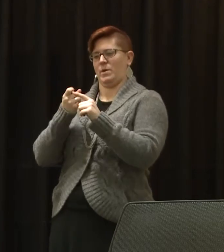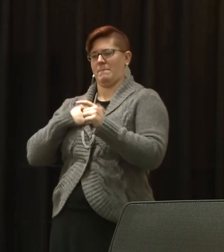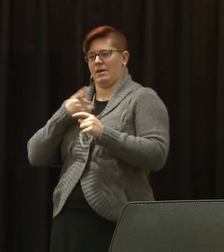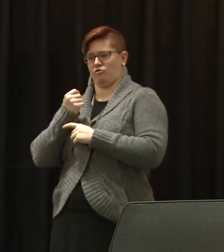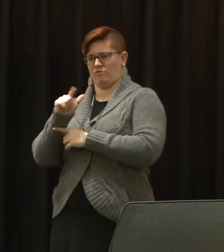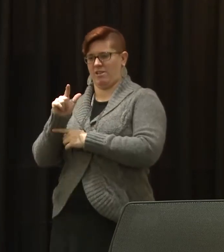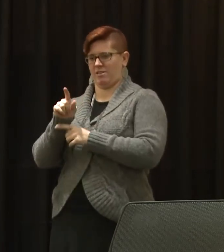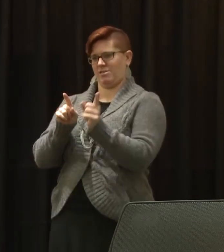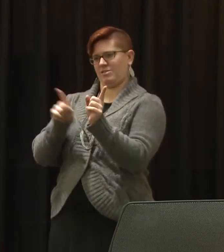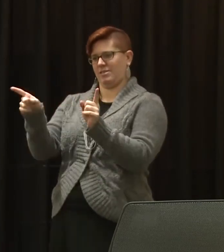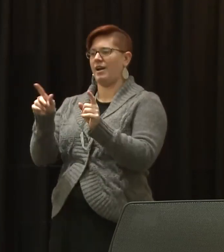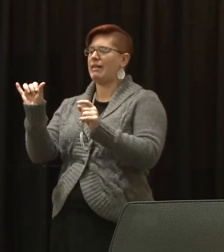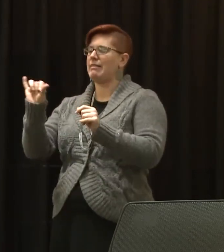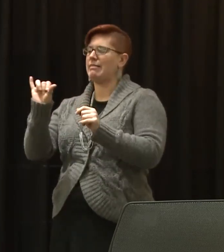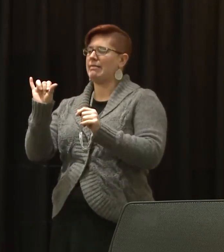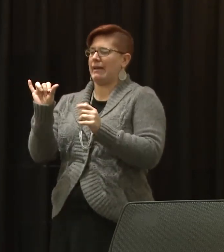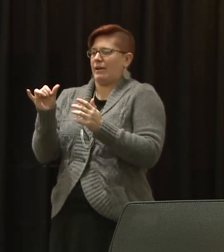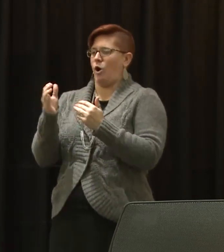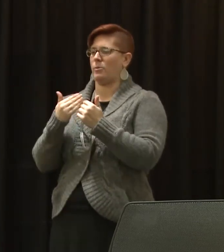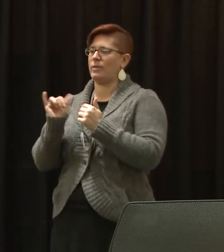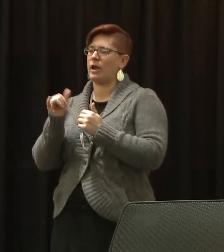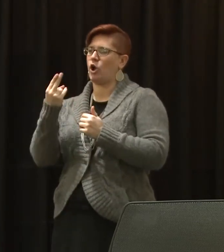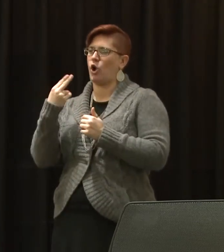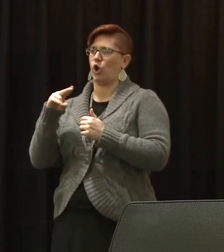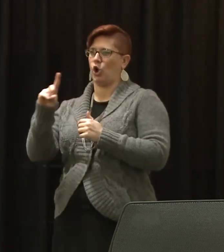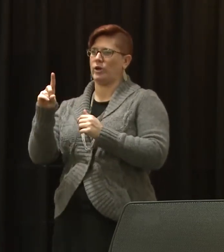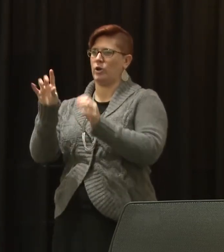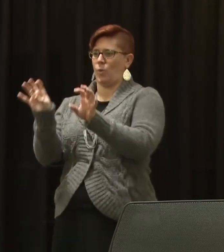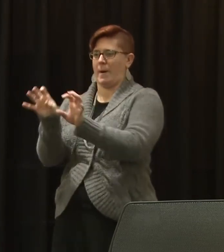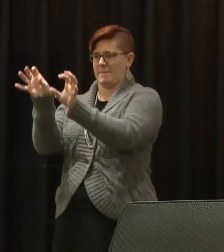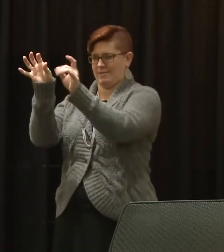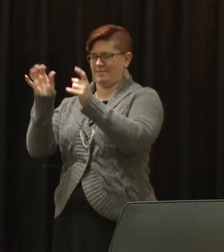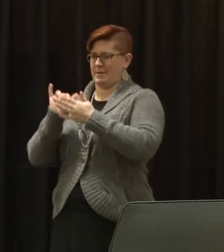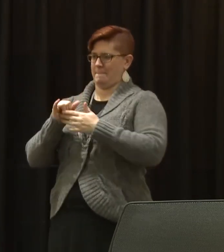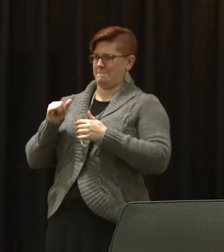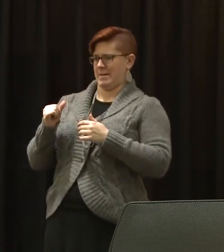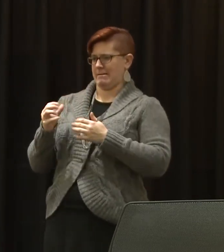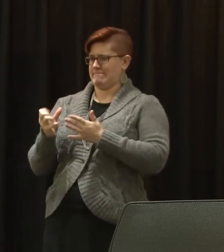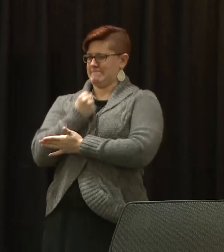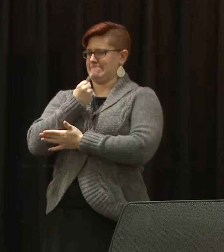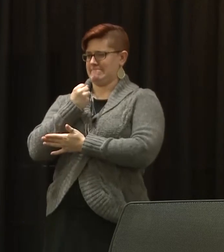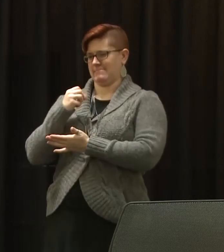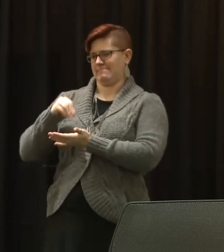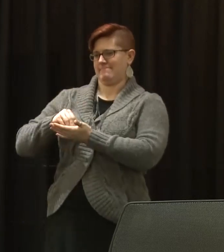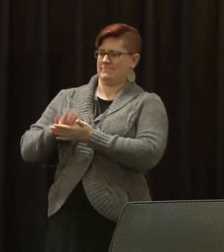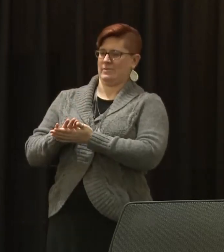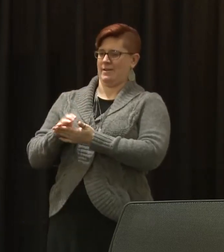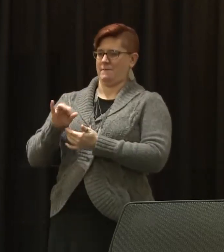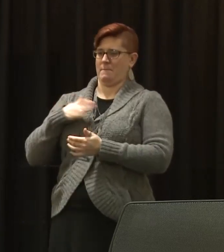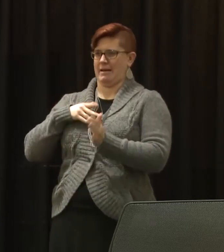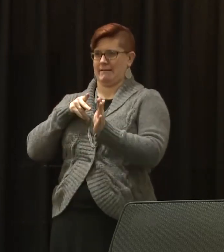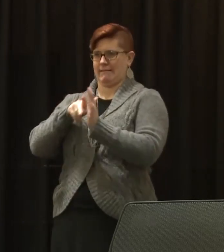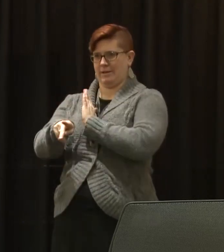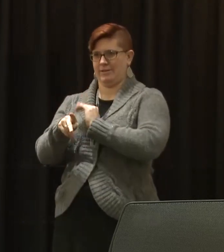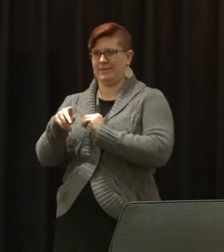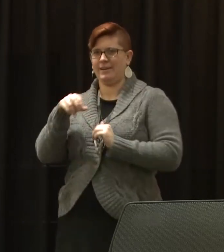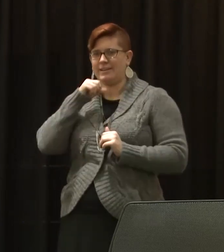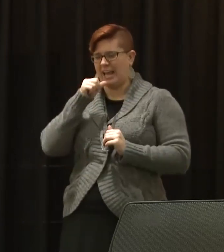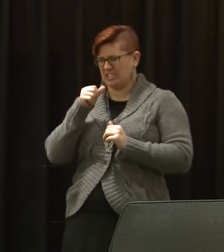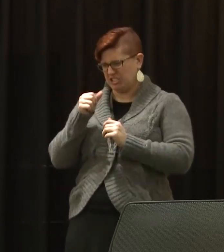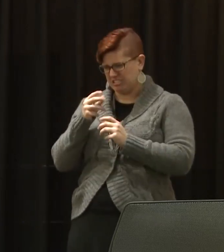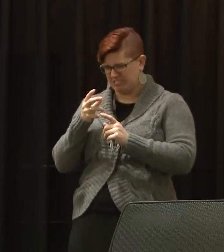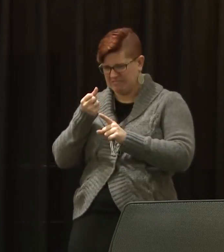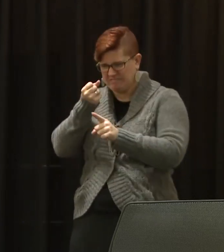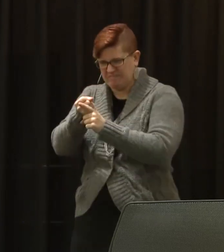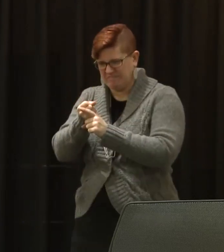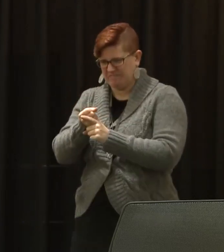other like a longhorn hood ornament. This is my trophy, the record of my kill. I didn't just take out the dried up remains of a land